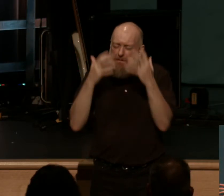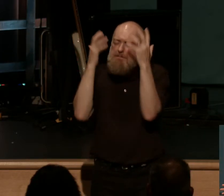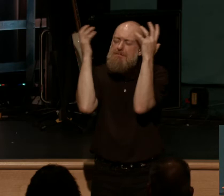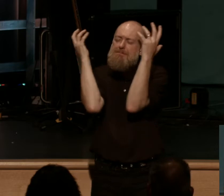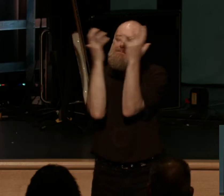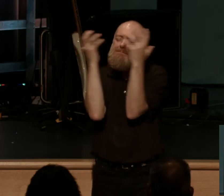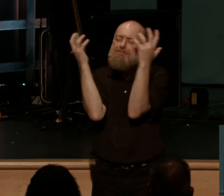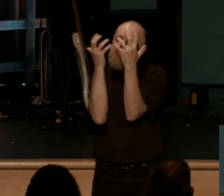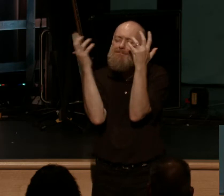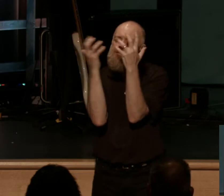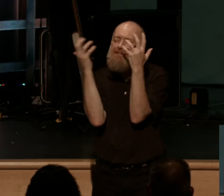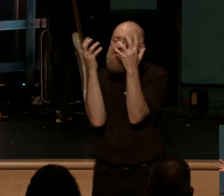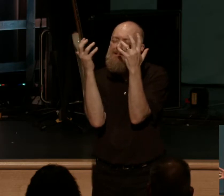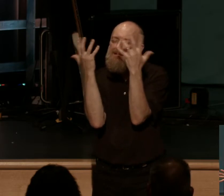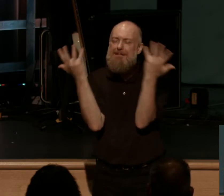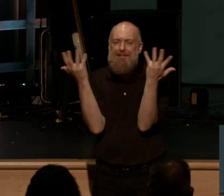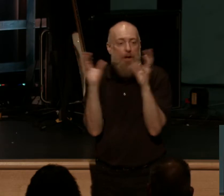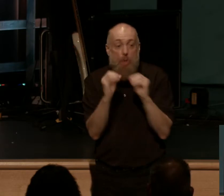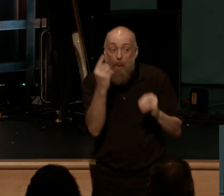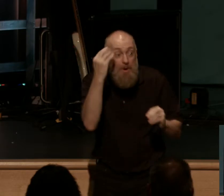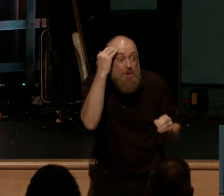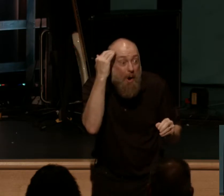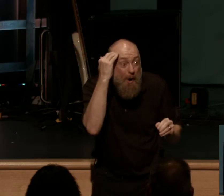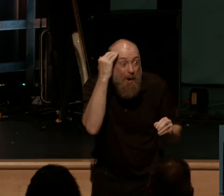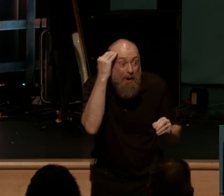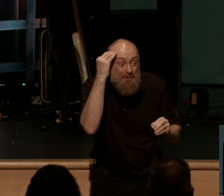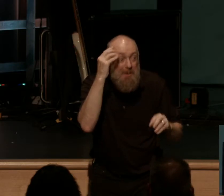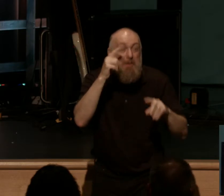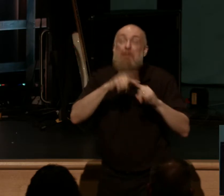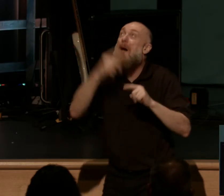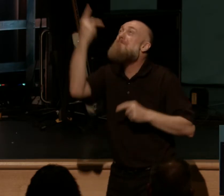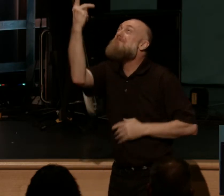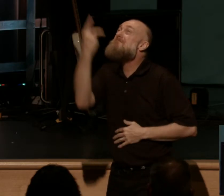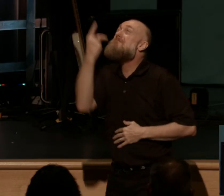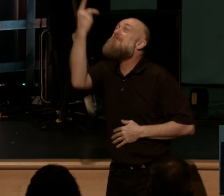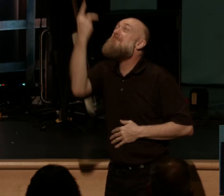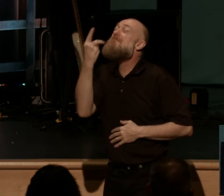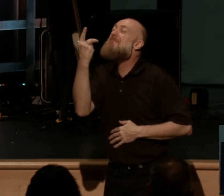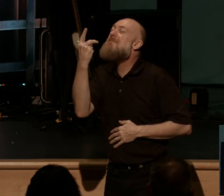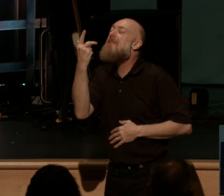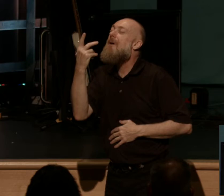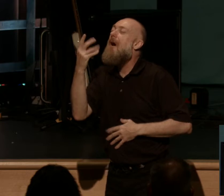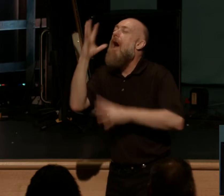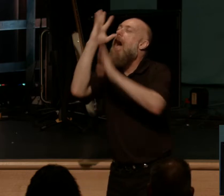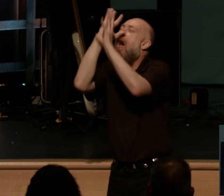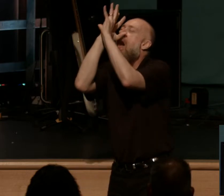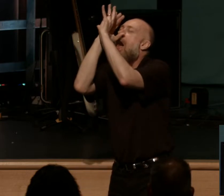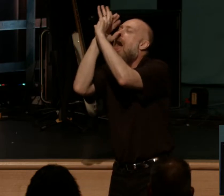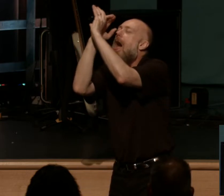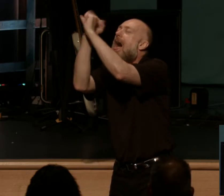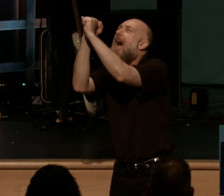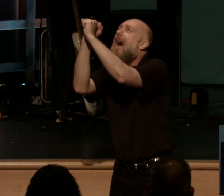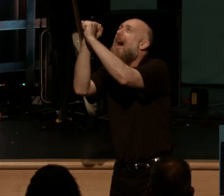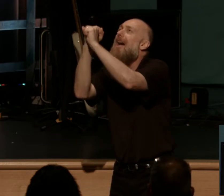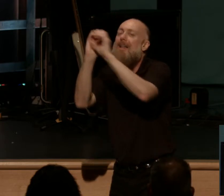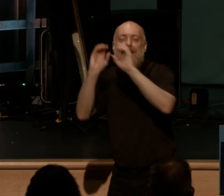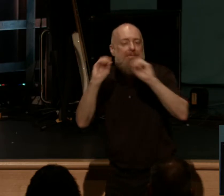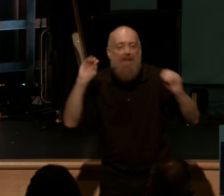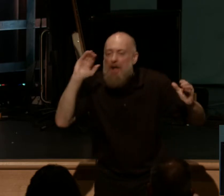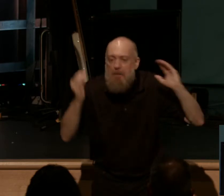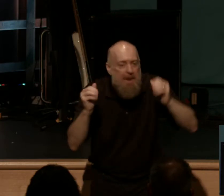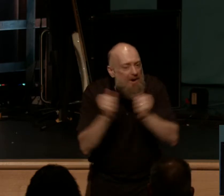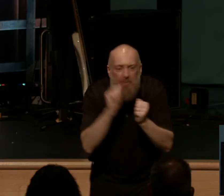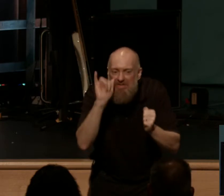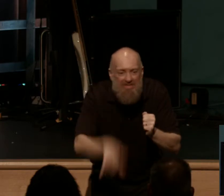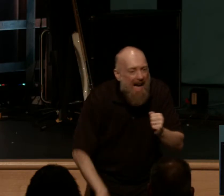and nothing's happening, it's seeming, and no one even knows, but between you and God, and there you are, and you know you're you're encountering the living God. There's nothing like it. There's